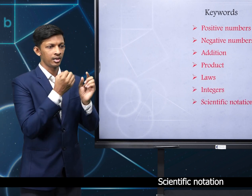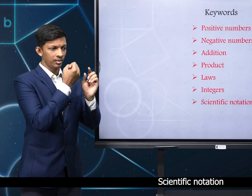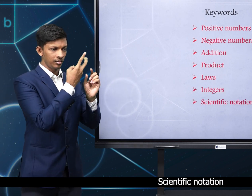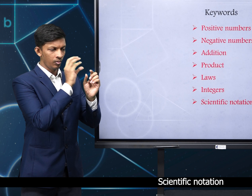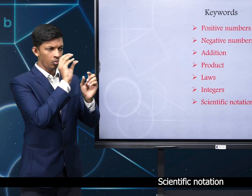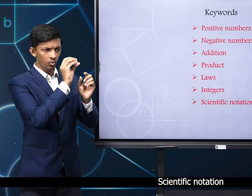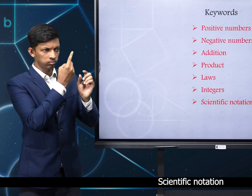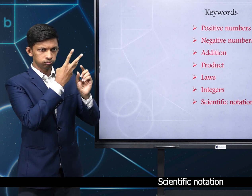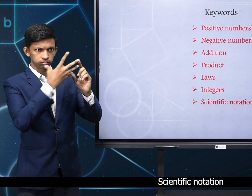scientific notation,